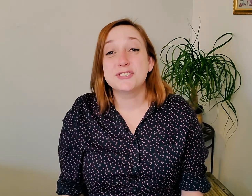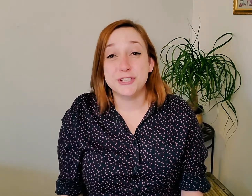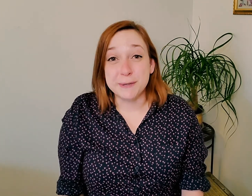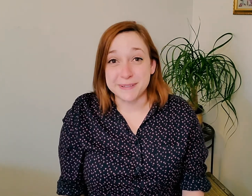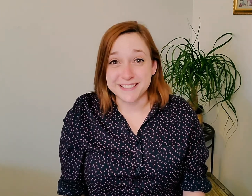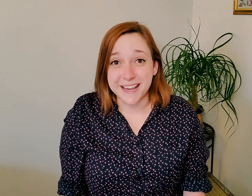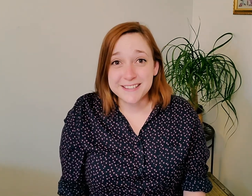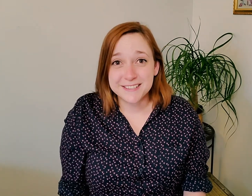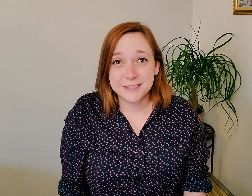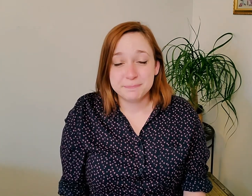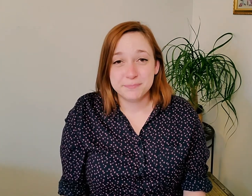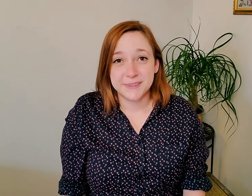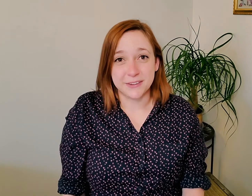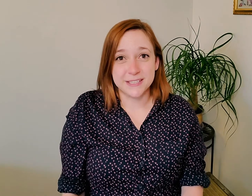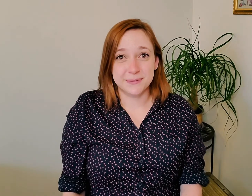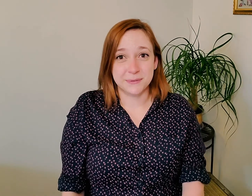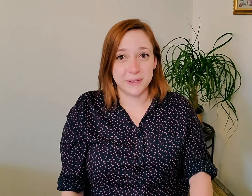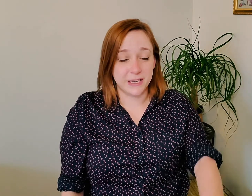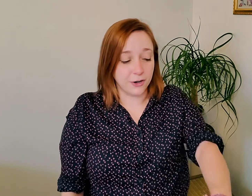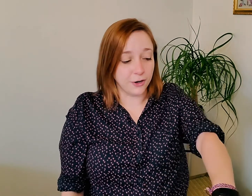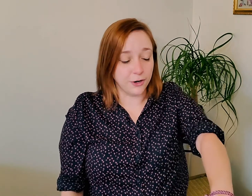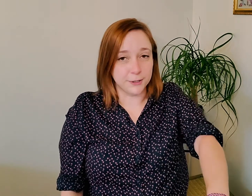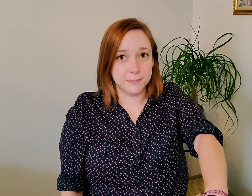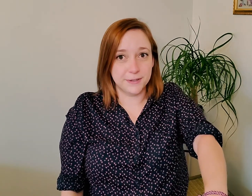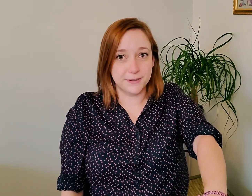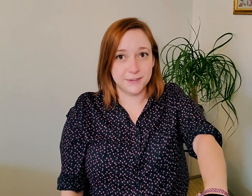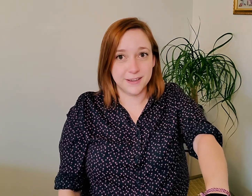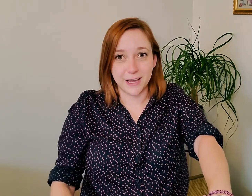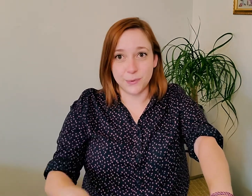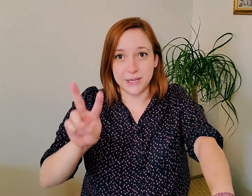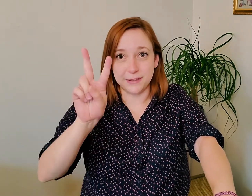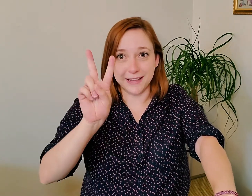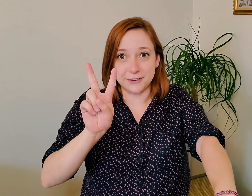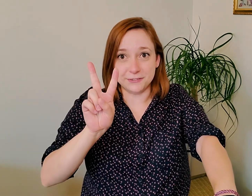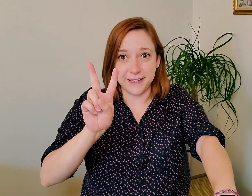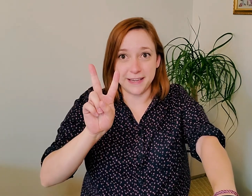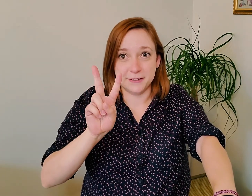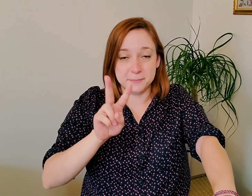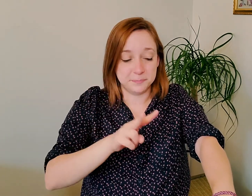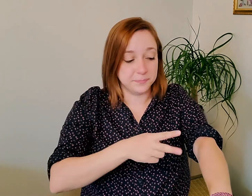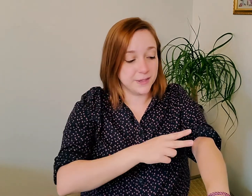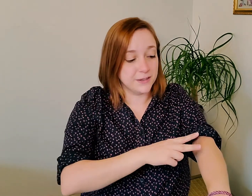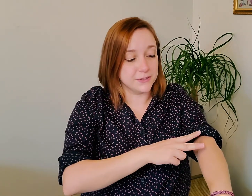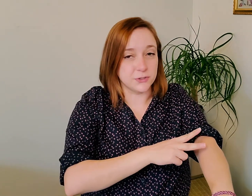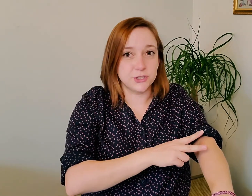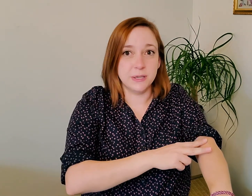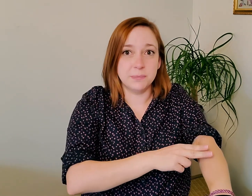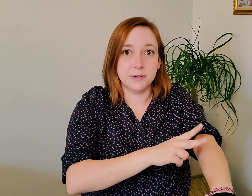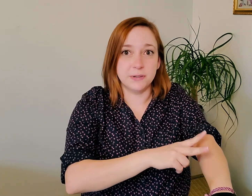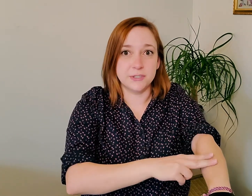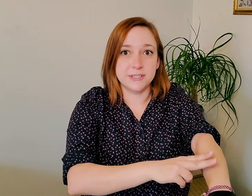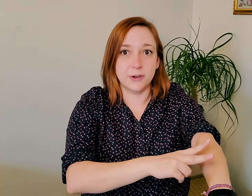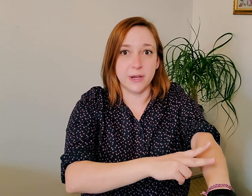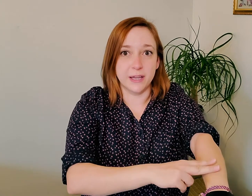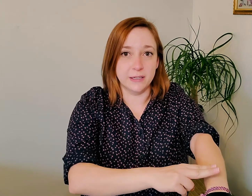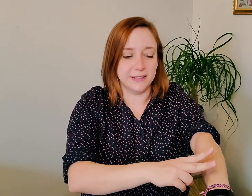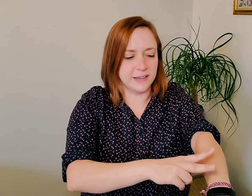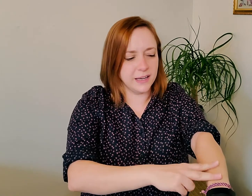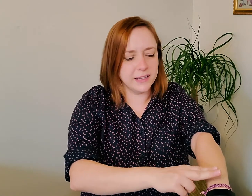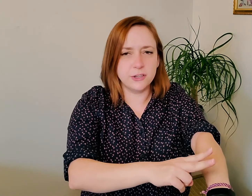Sheep is next. Now this one we need our arm and we need the letter V. So sheep, you just go ahead and kind of like you're